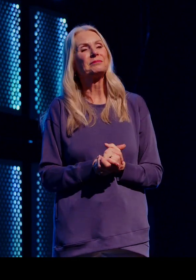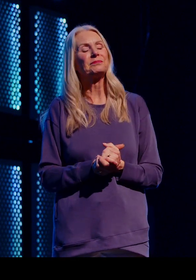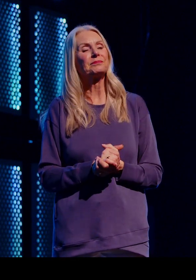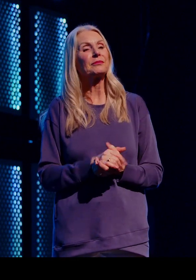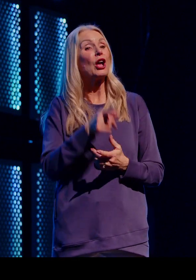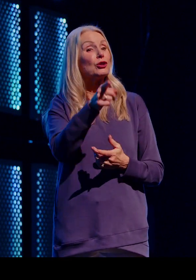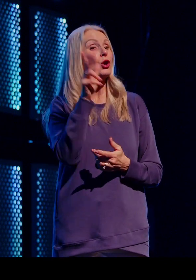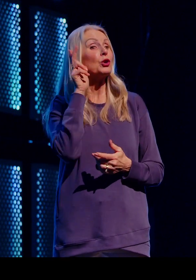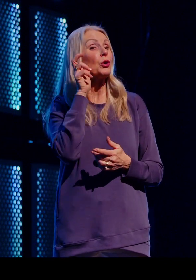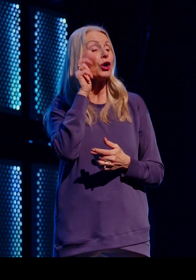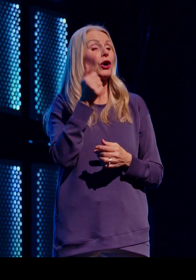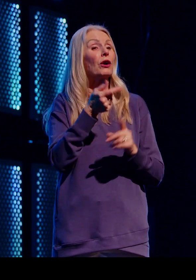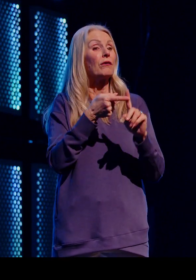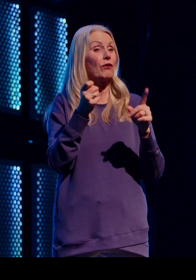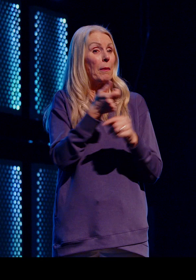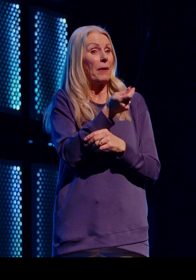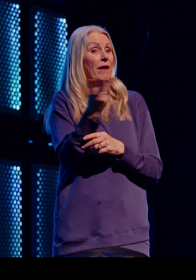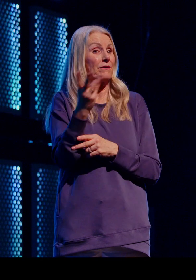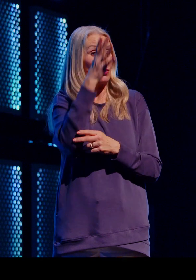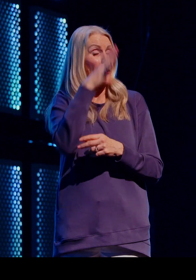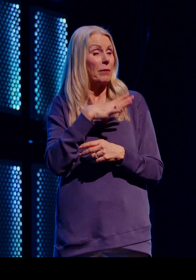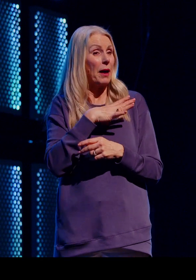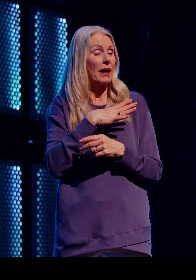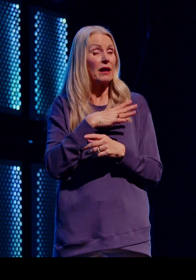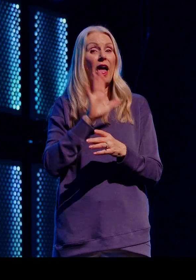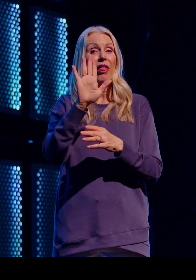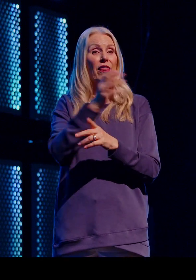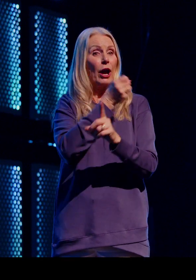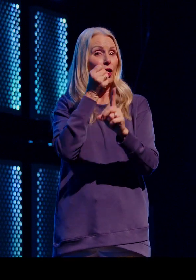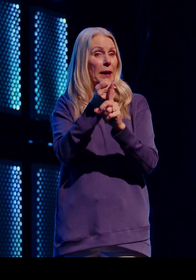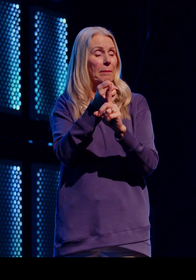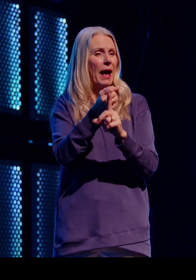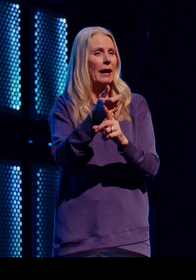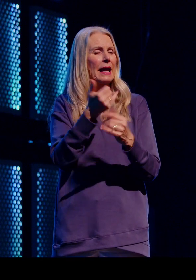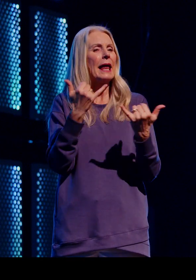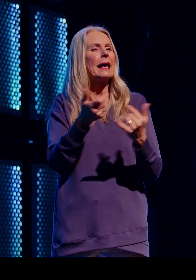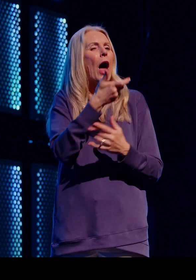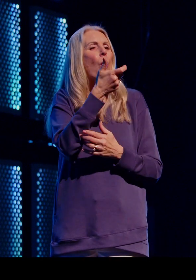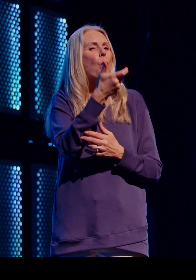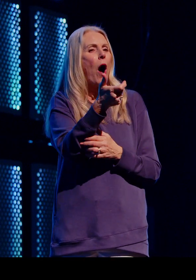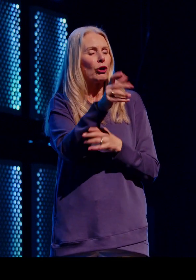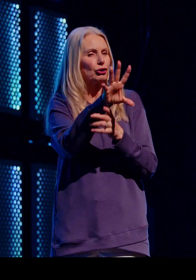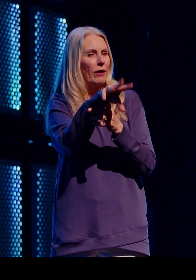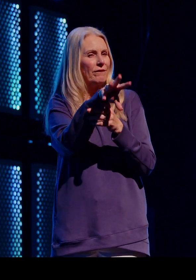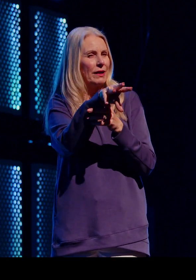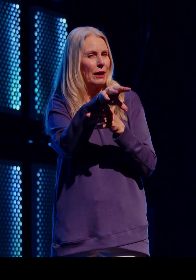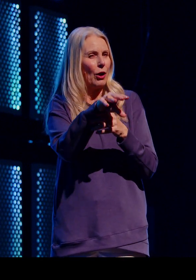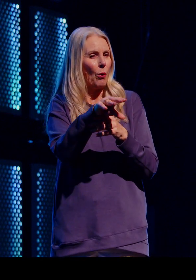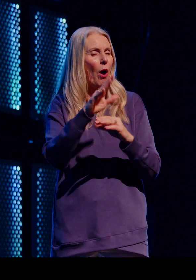You've heard from a couple of our guys the impact of hands on them. Now let's watch a video and see the impact of hands on Belize.